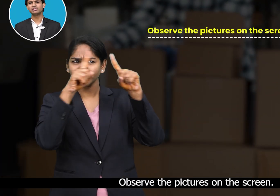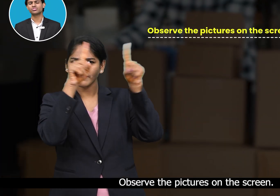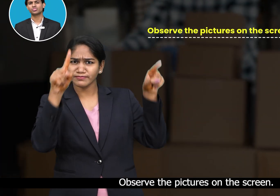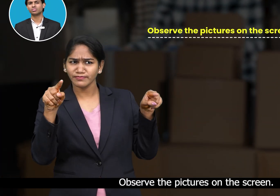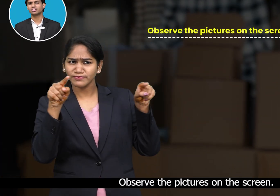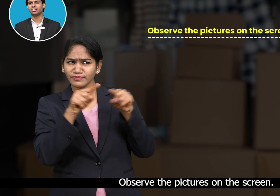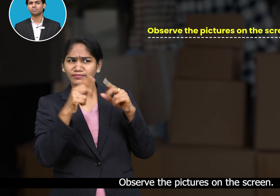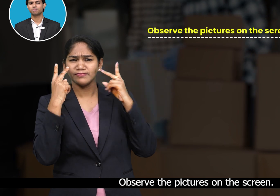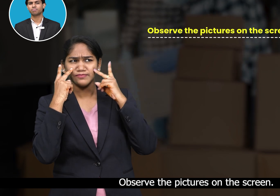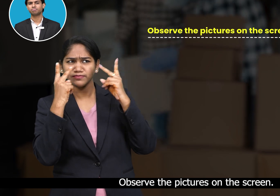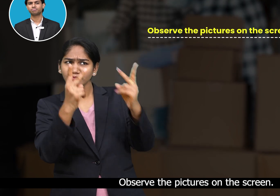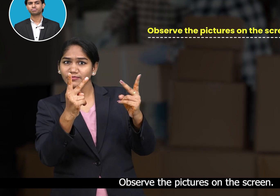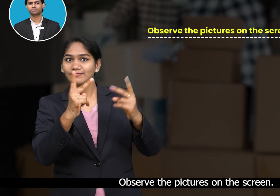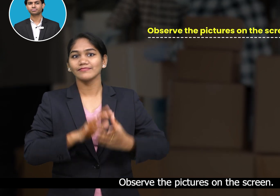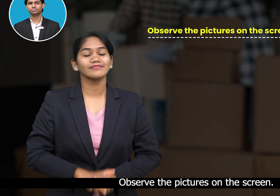Observe the pictures on the screen.